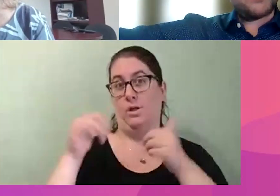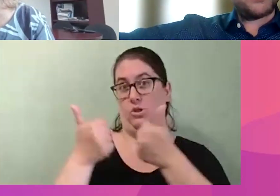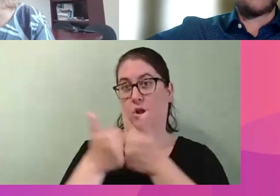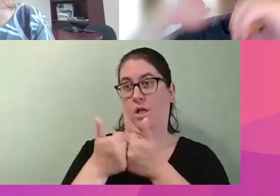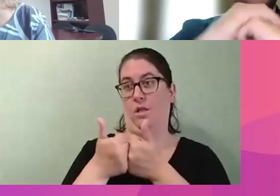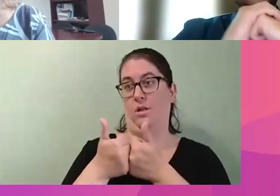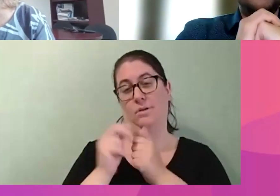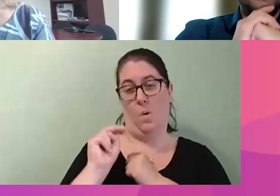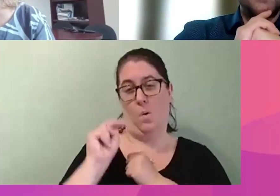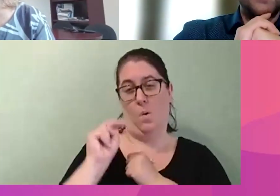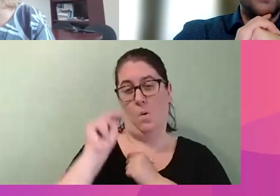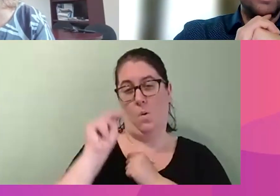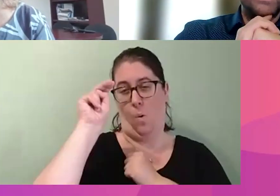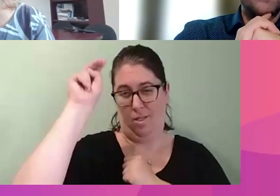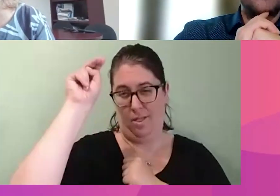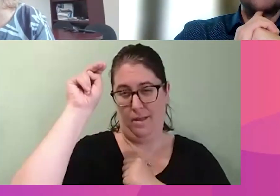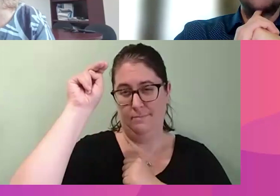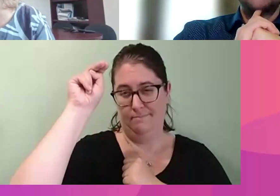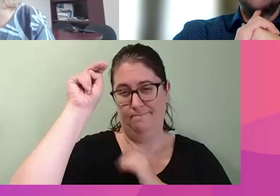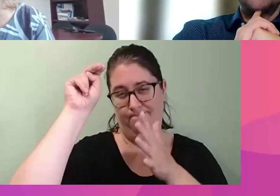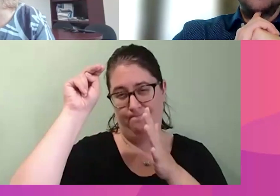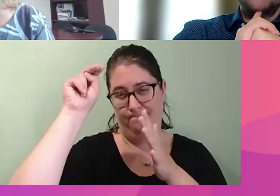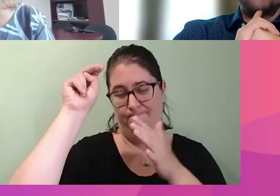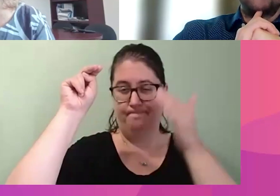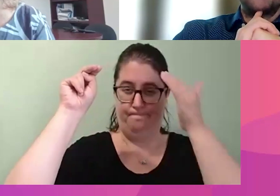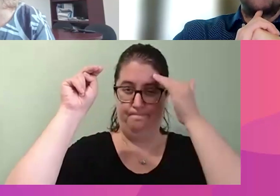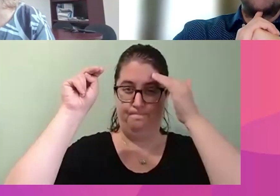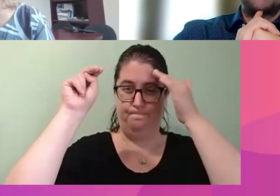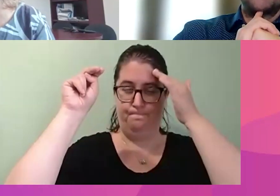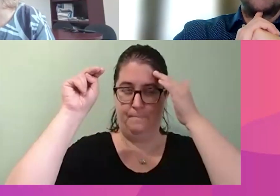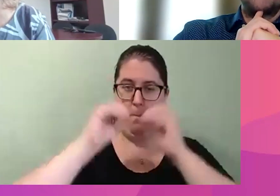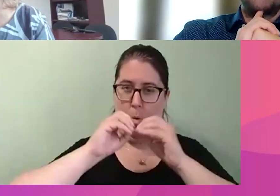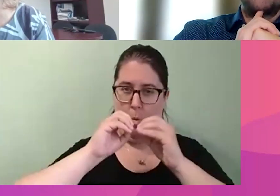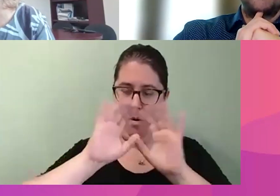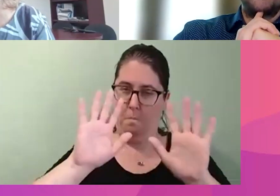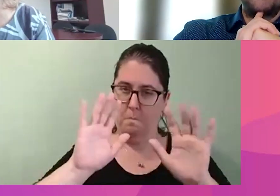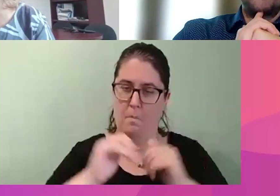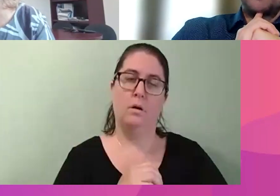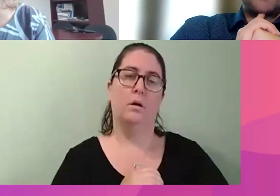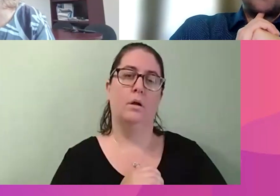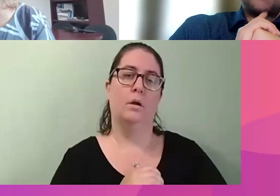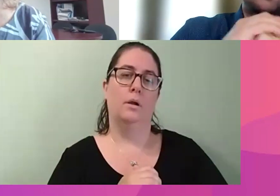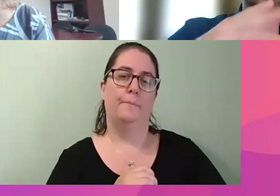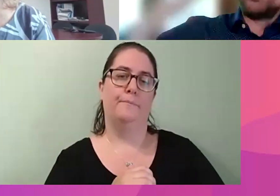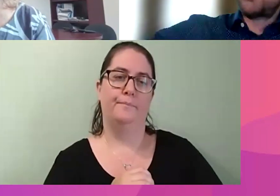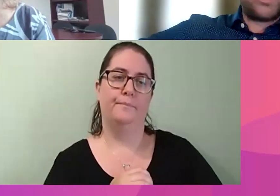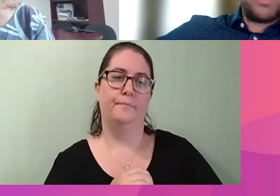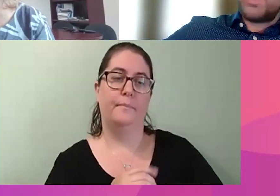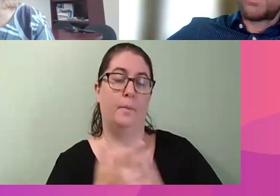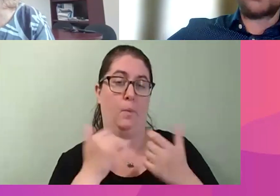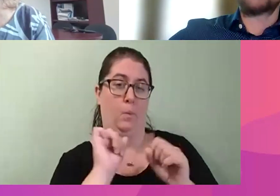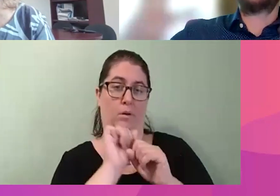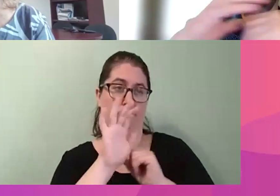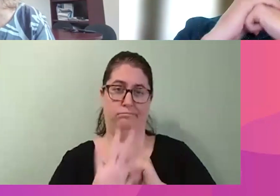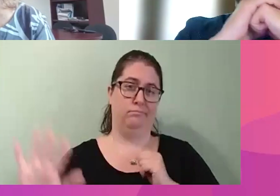reaching kind of northern parts of the province, and that's something that we're aware of. But we've been working with cases, in all sorts